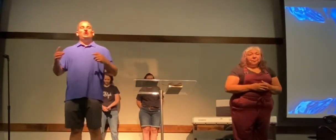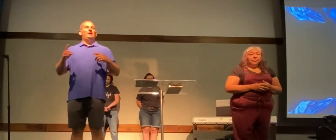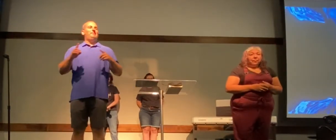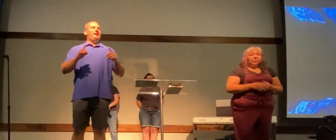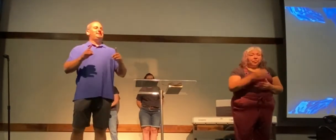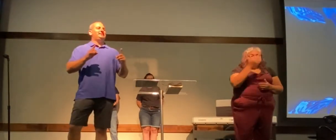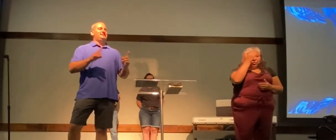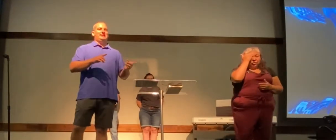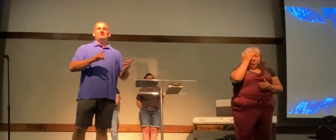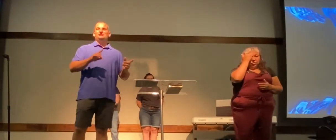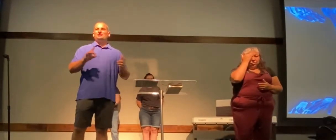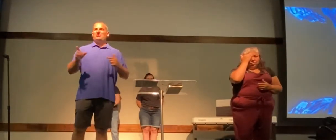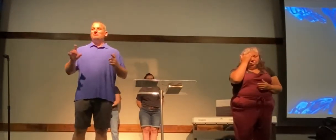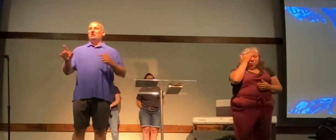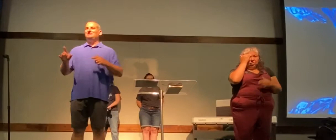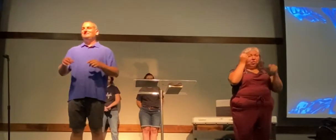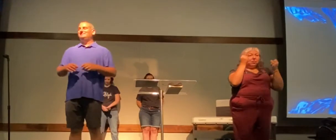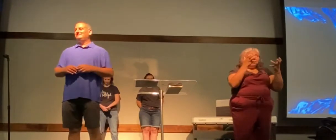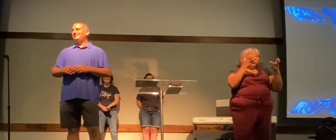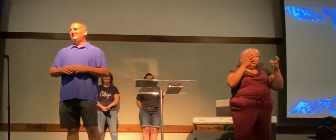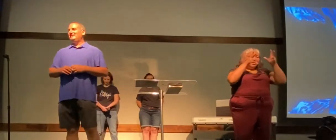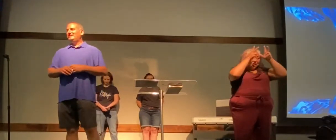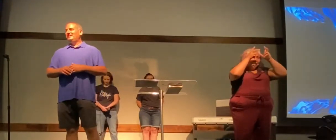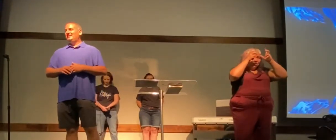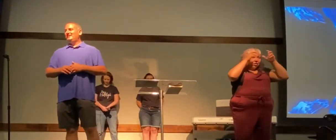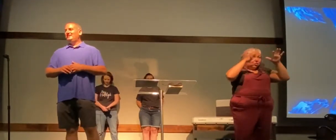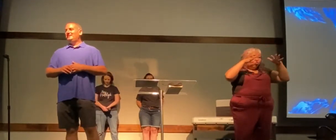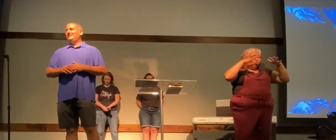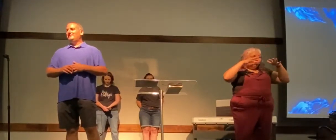Did you know it makes the demons tremble?